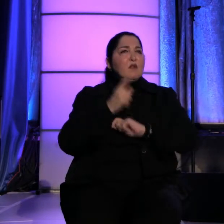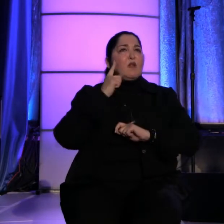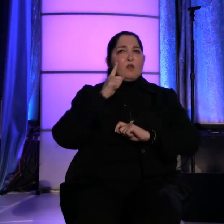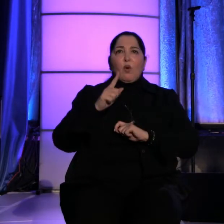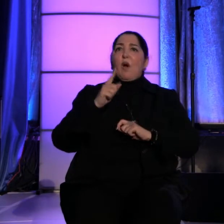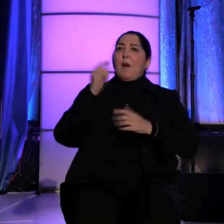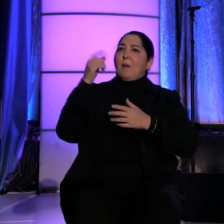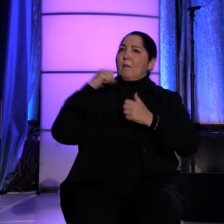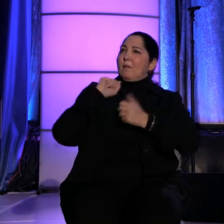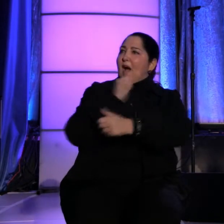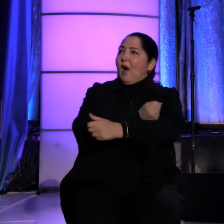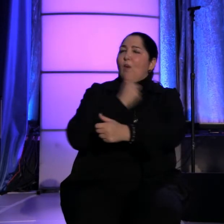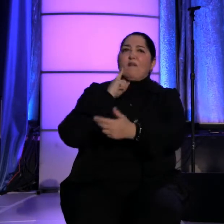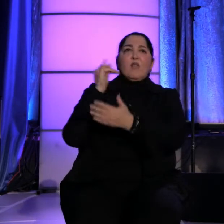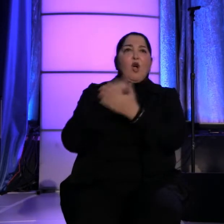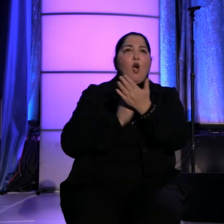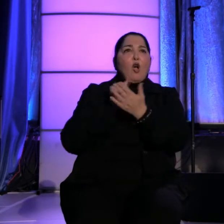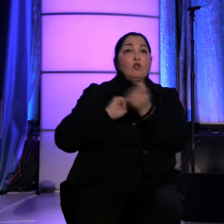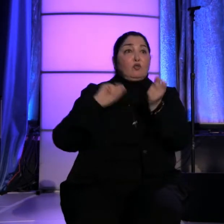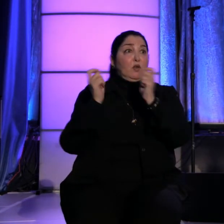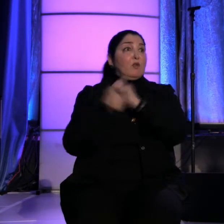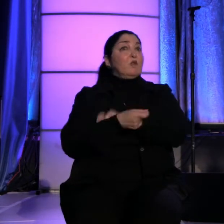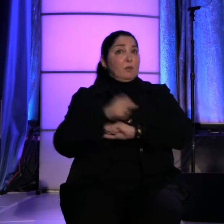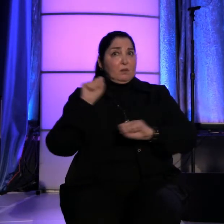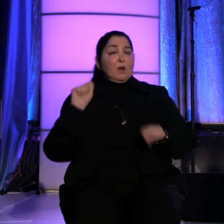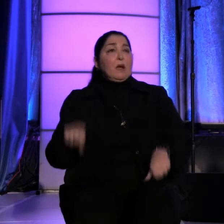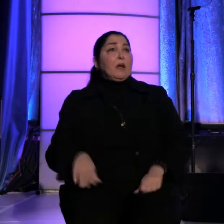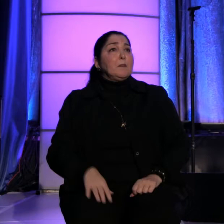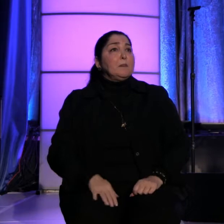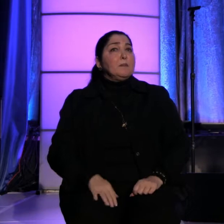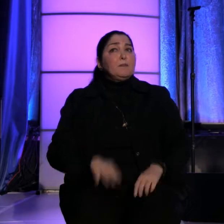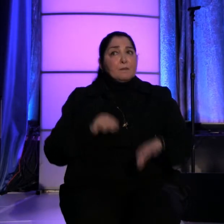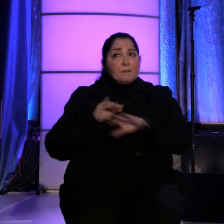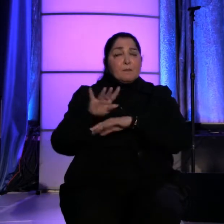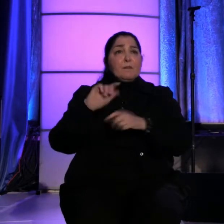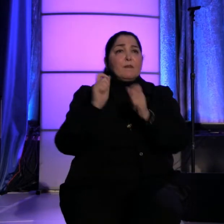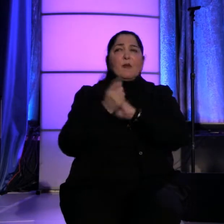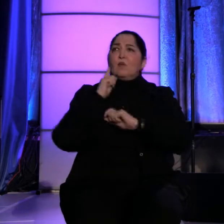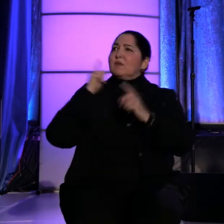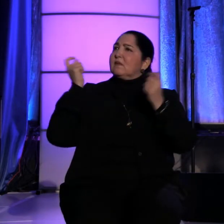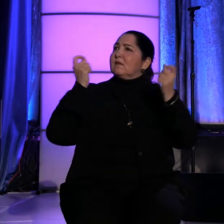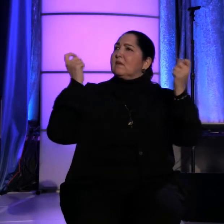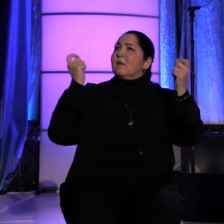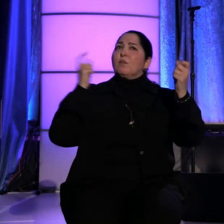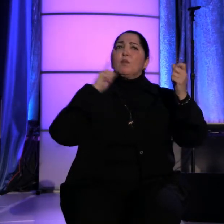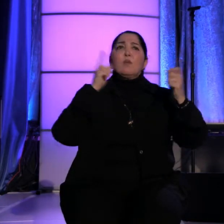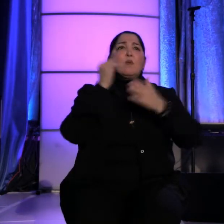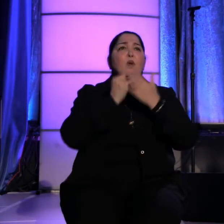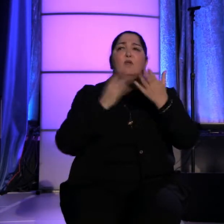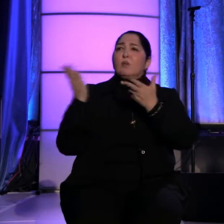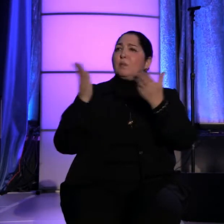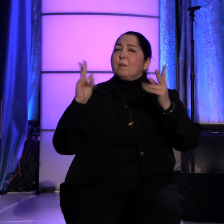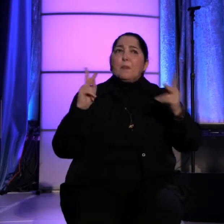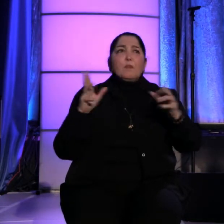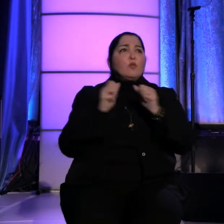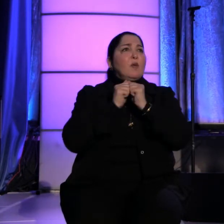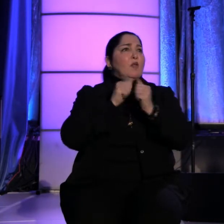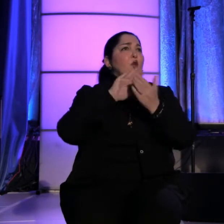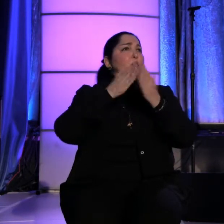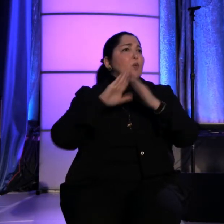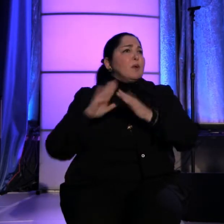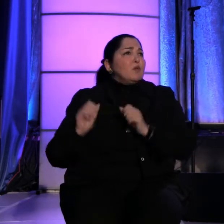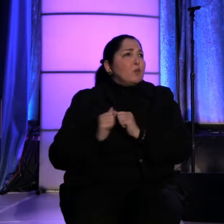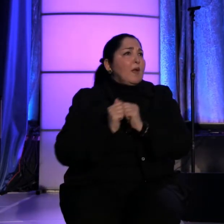arts. Working to coordinate an opportunity to celebrate the arts, bring people together, bring communities